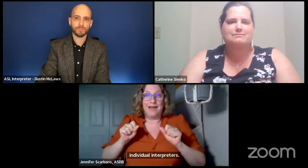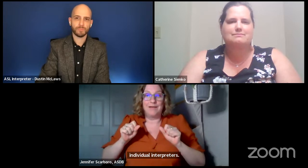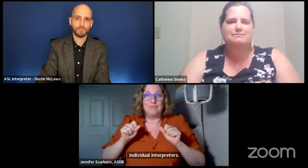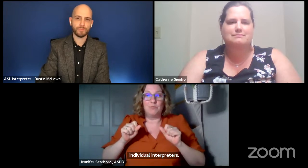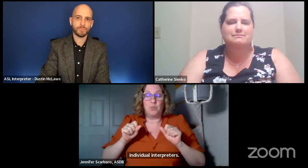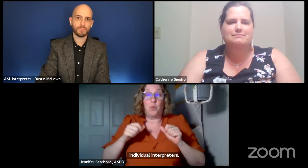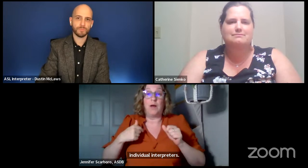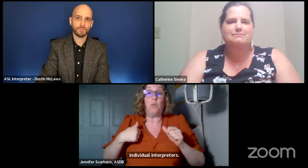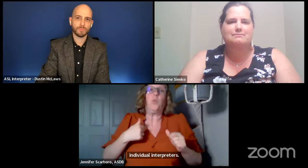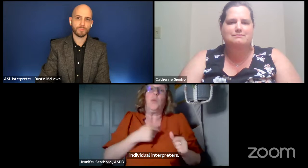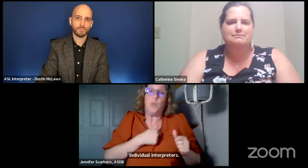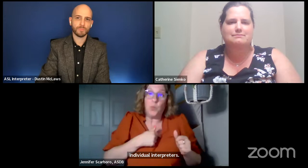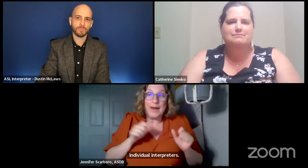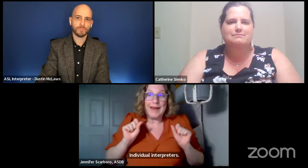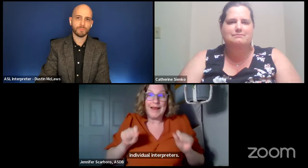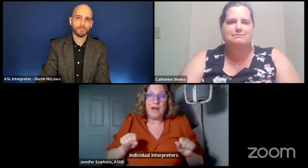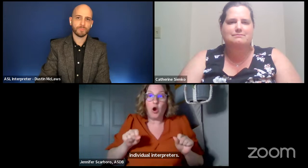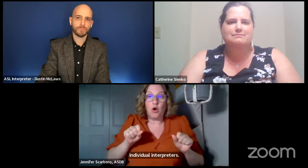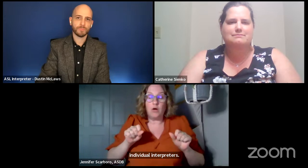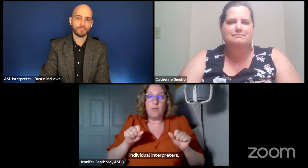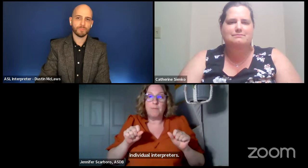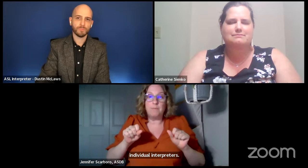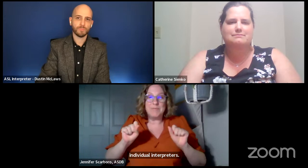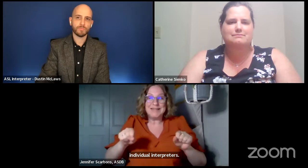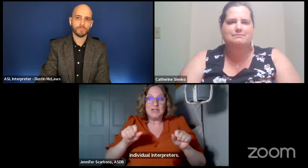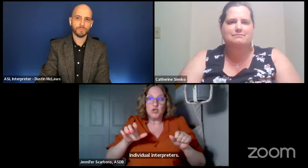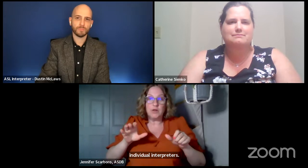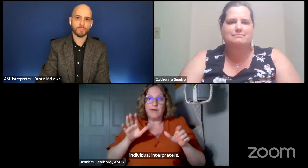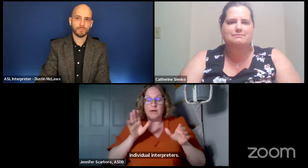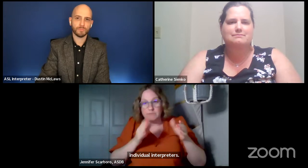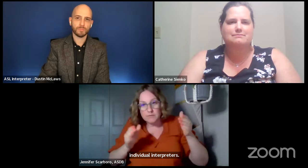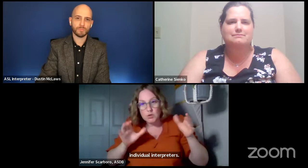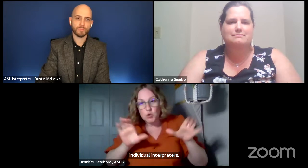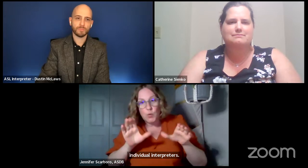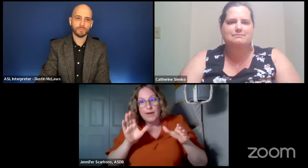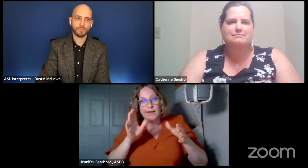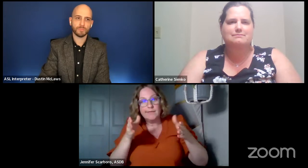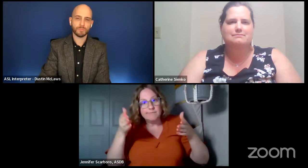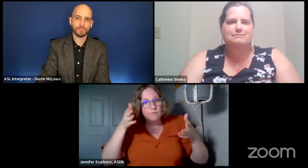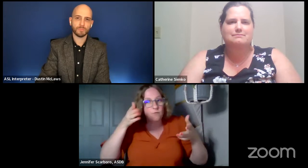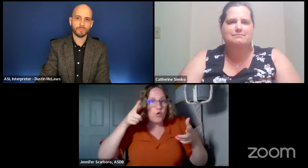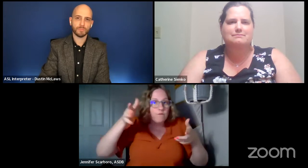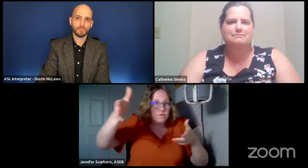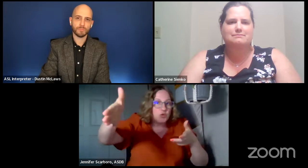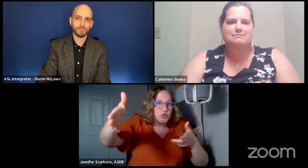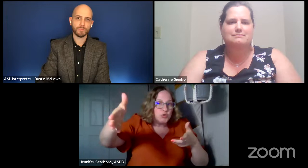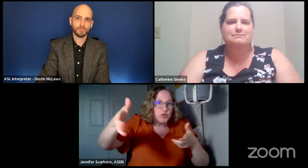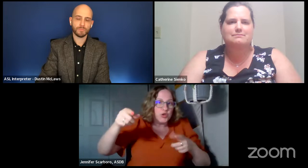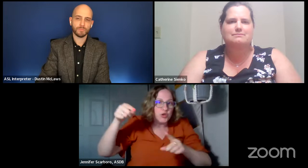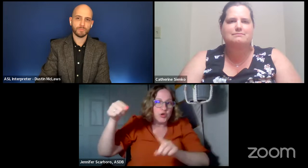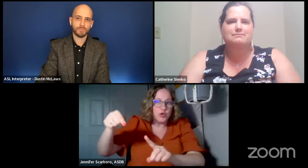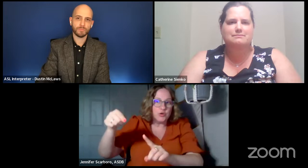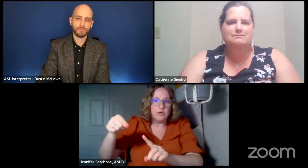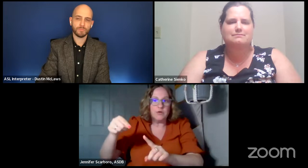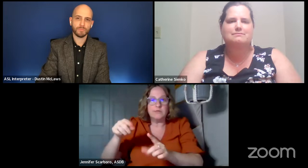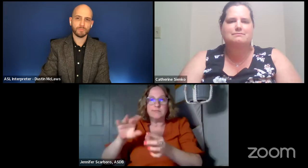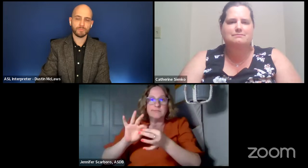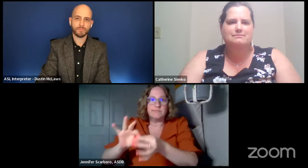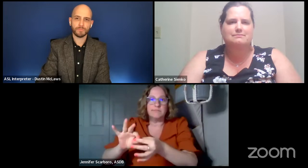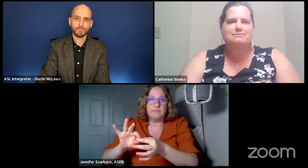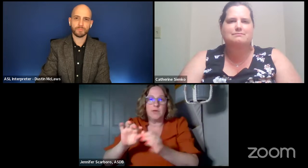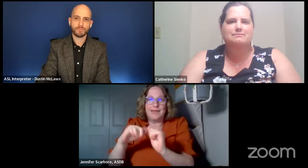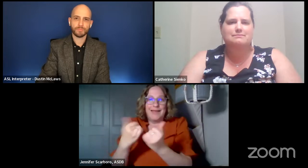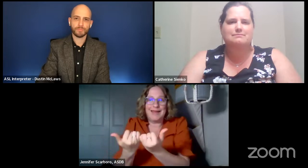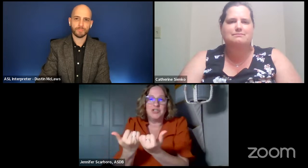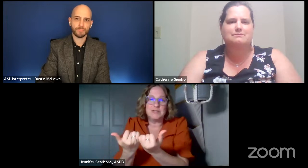able to do or what we could actually do in that sense and